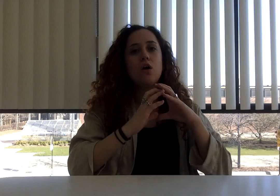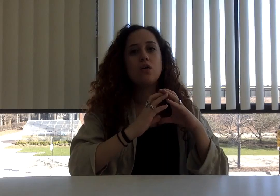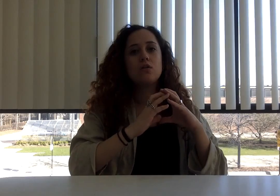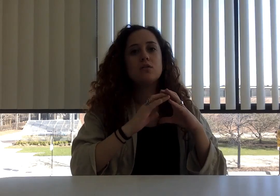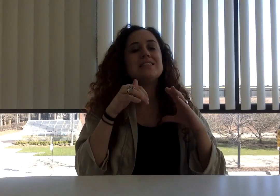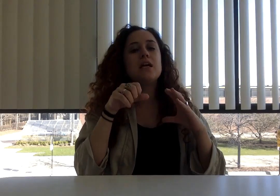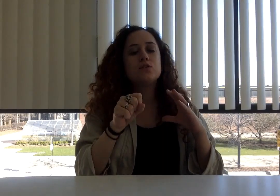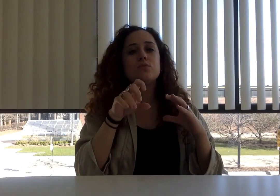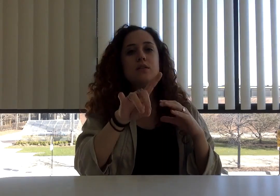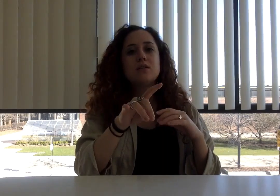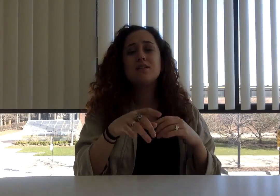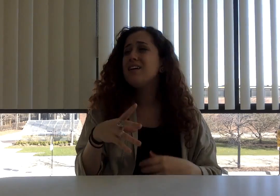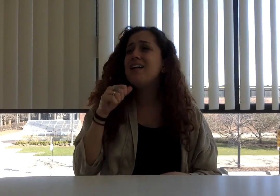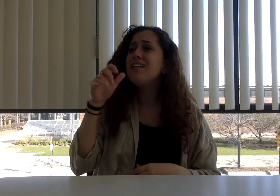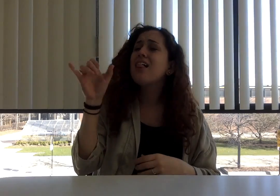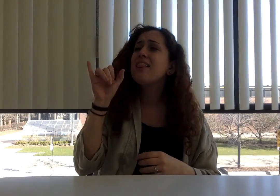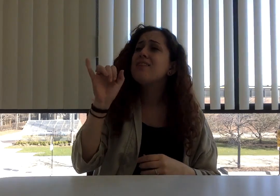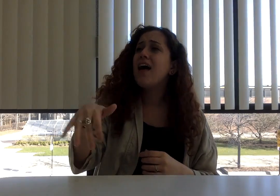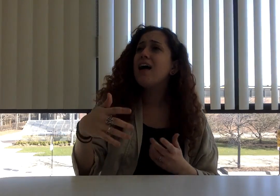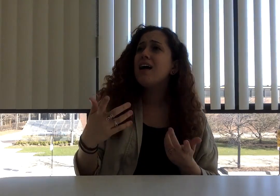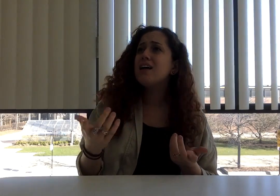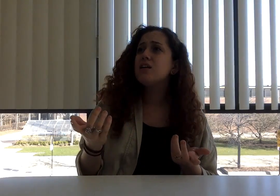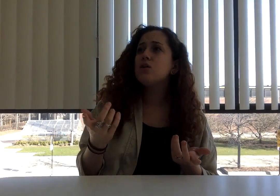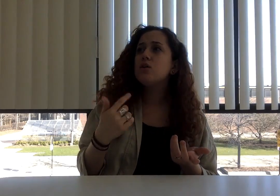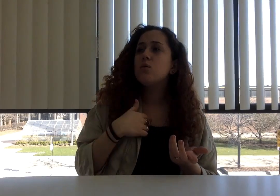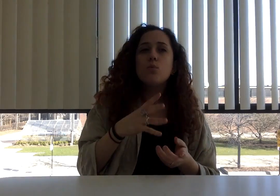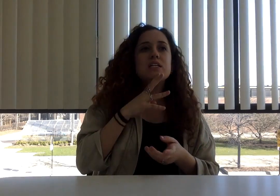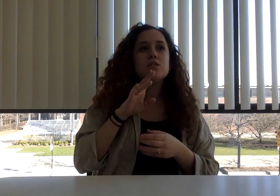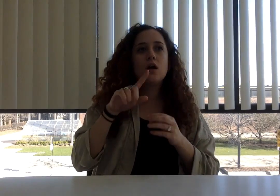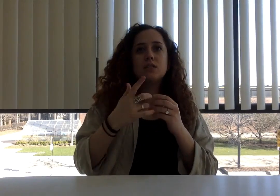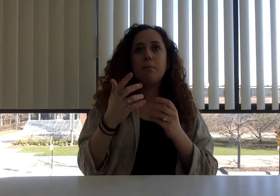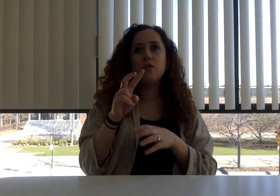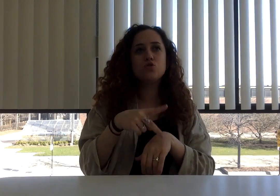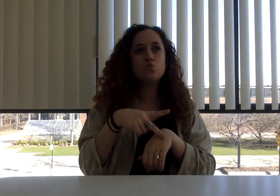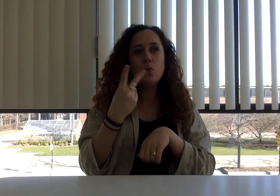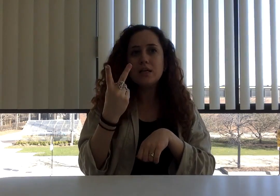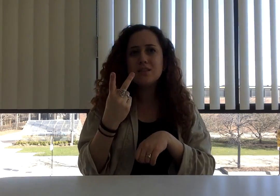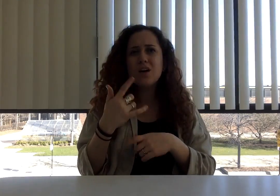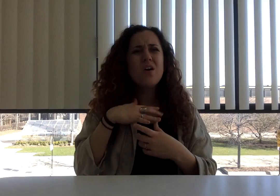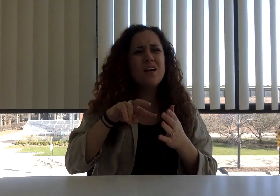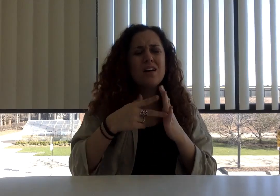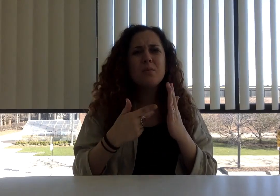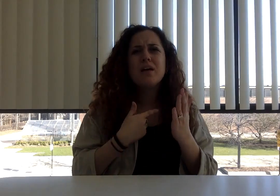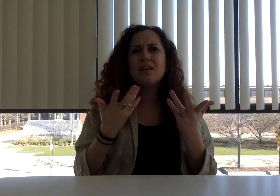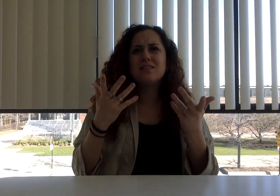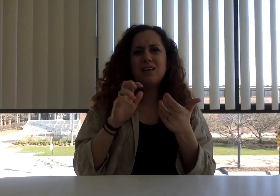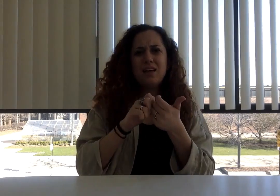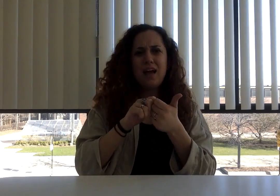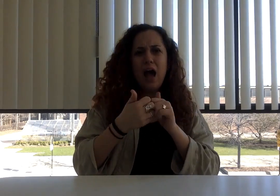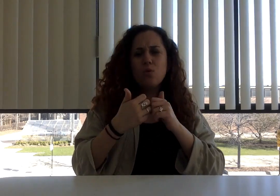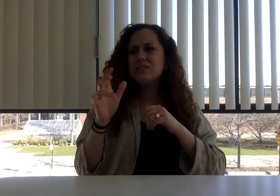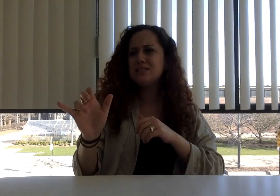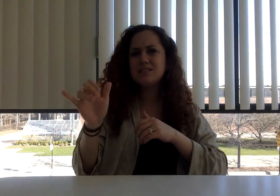not like that. Like you're right. What do you mean not like how? It's the same process. That was the whole point. Is it